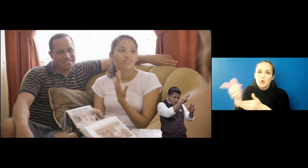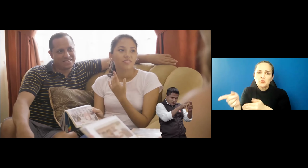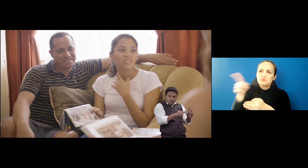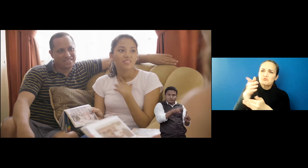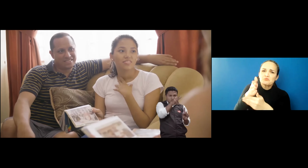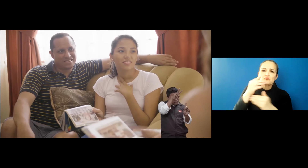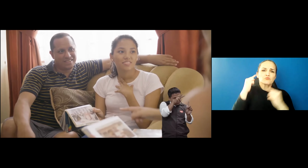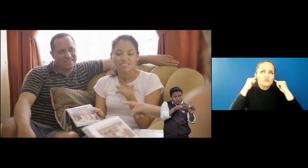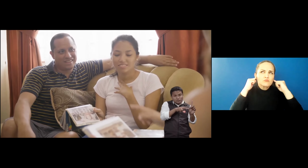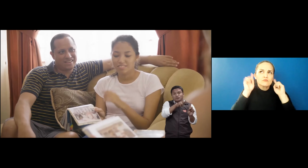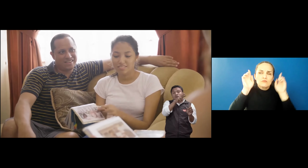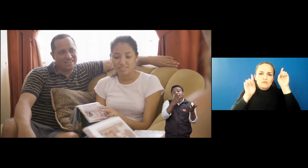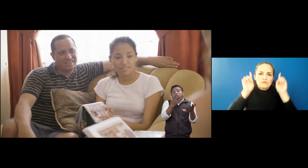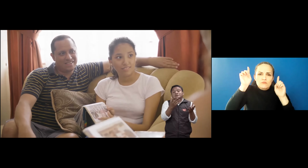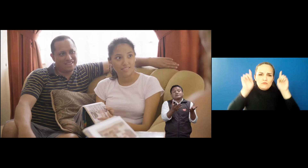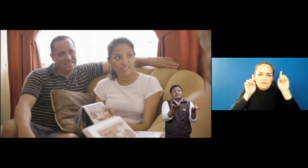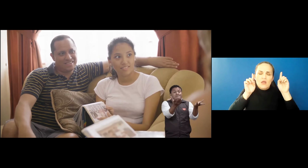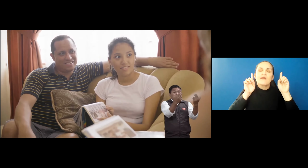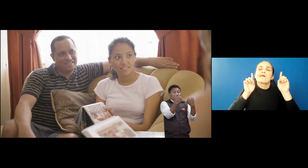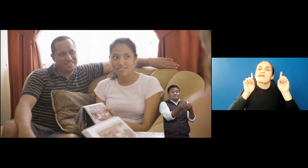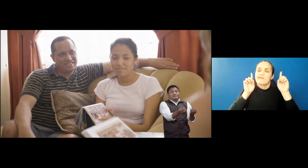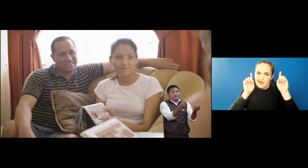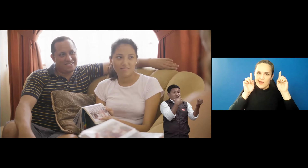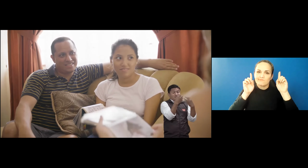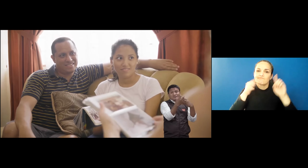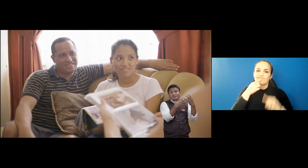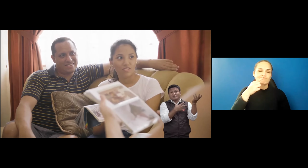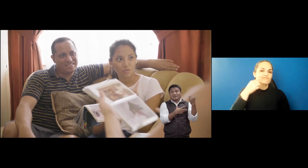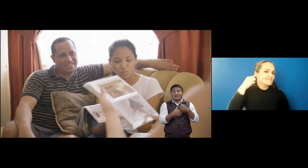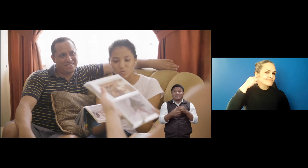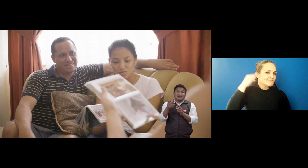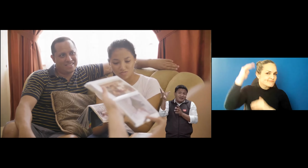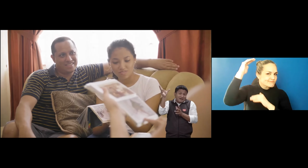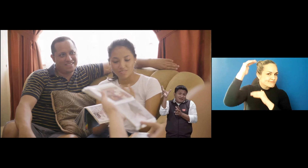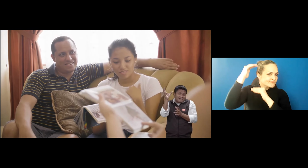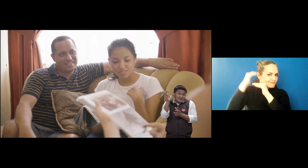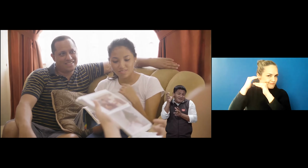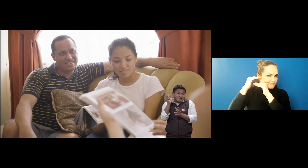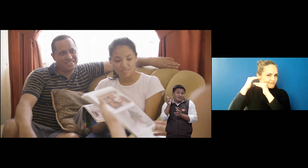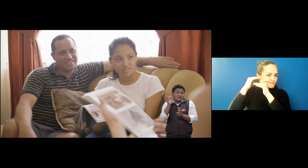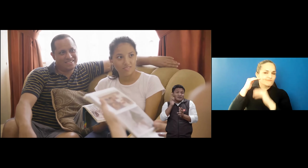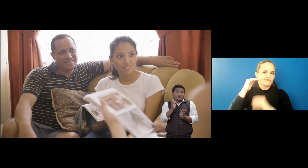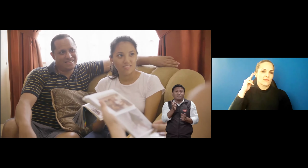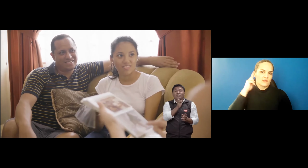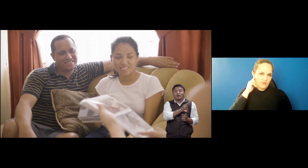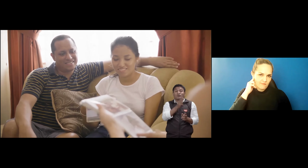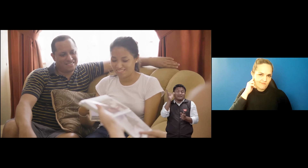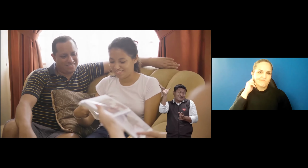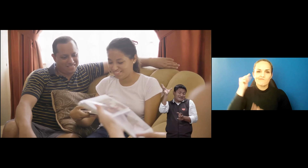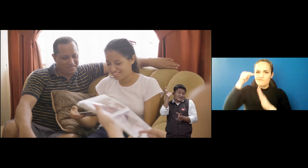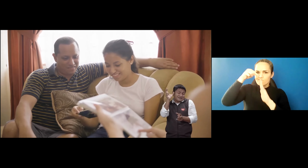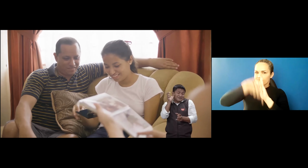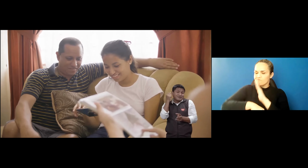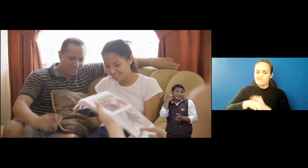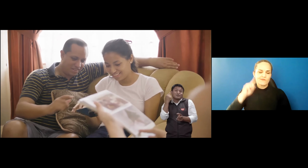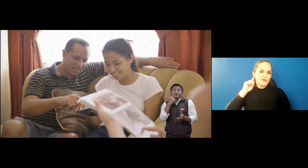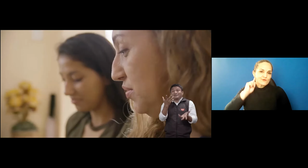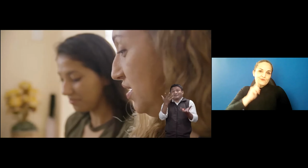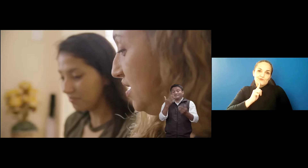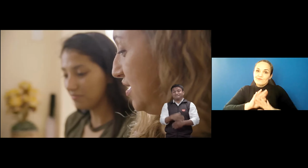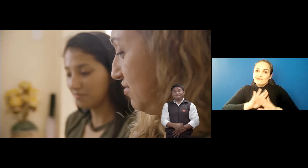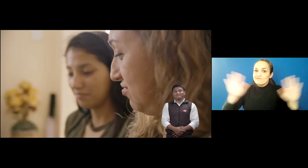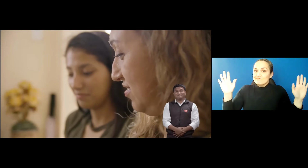have her looked at to see what was happening. And that's when they gave us the news that she suffered from